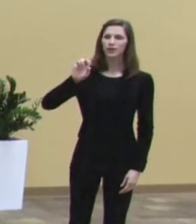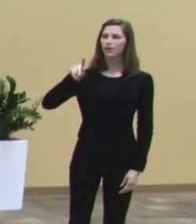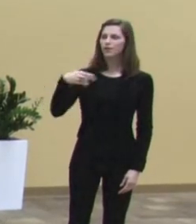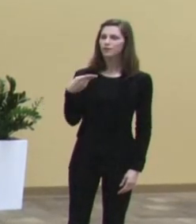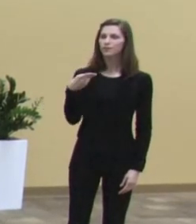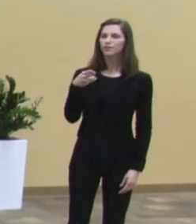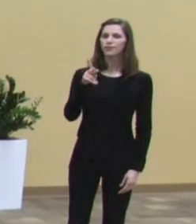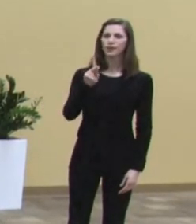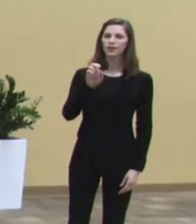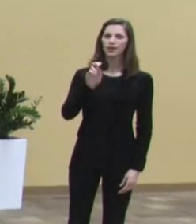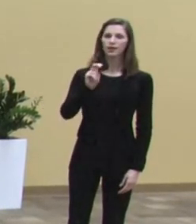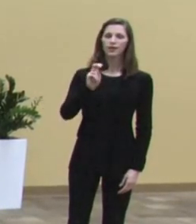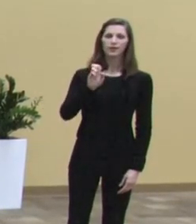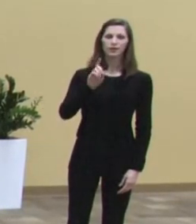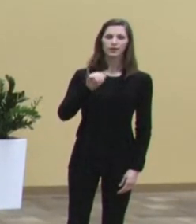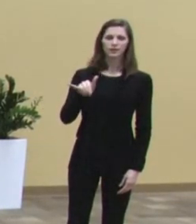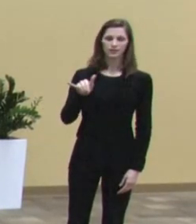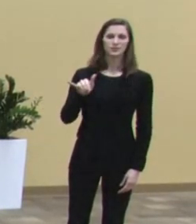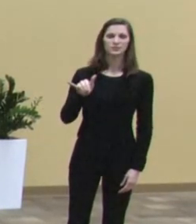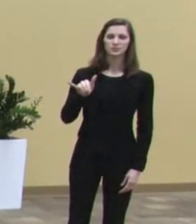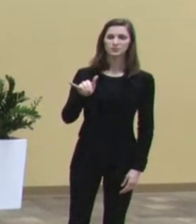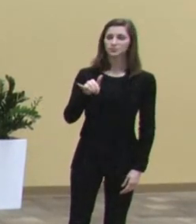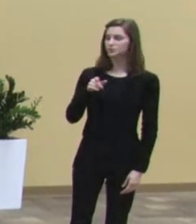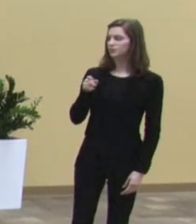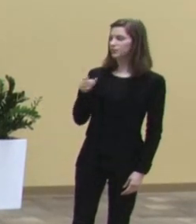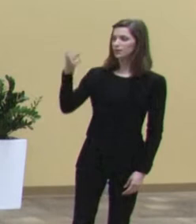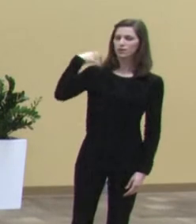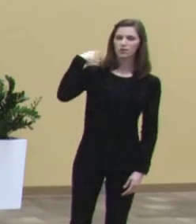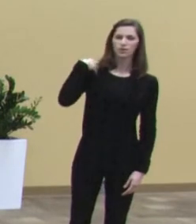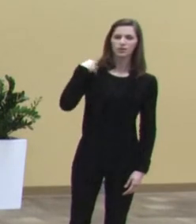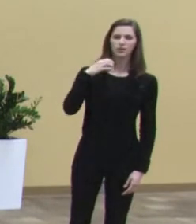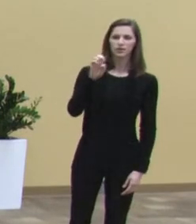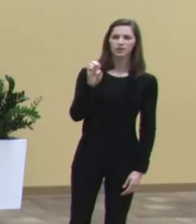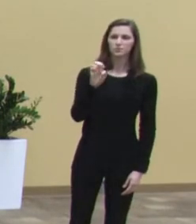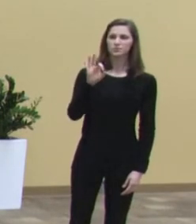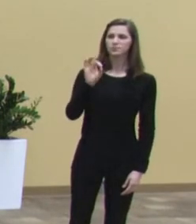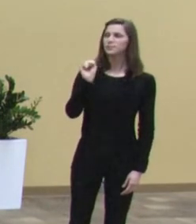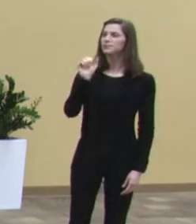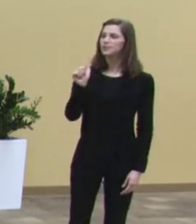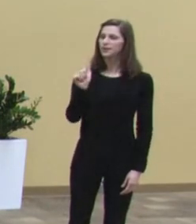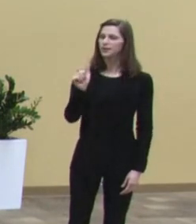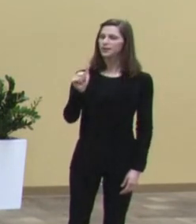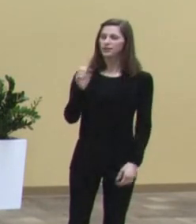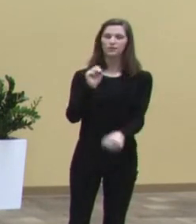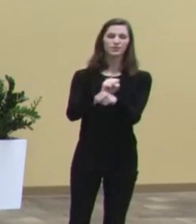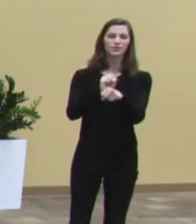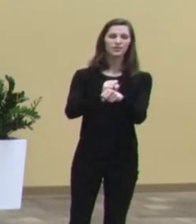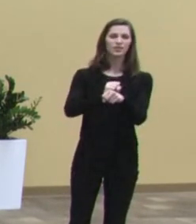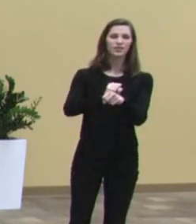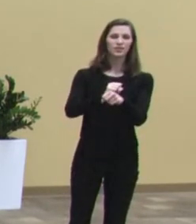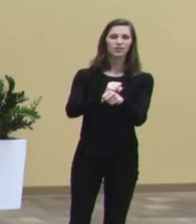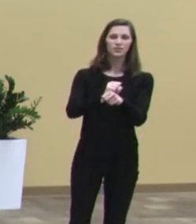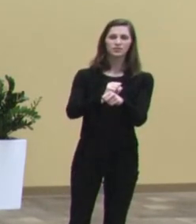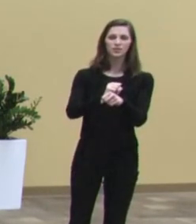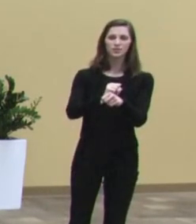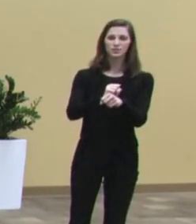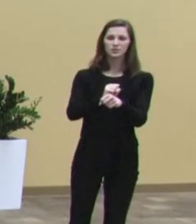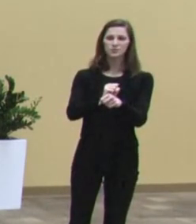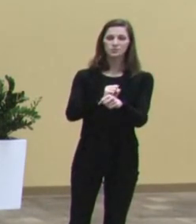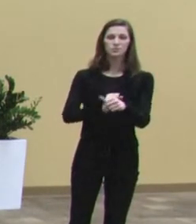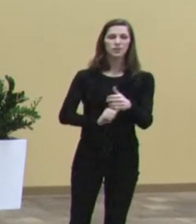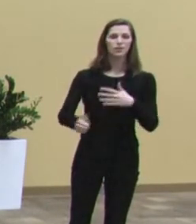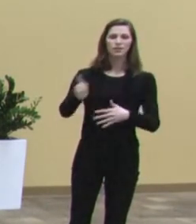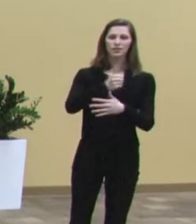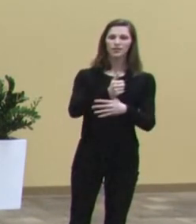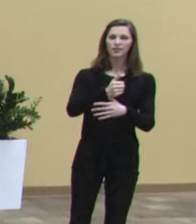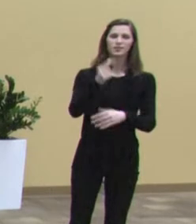is the chairman of the Employment First SA. Now, what is that? Employment First SA is an